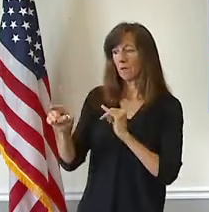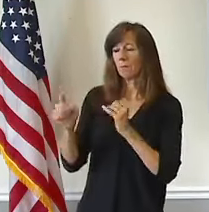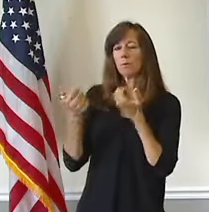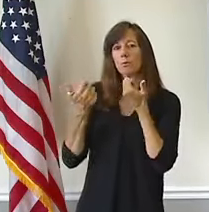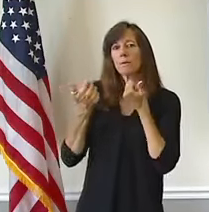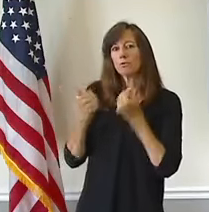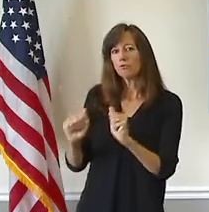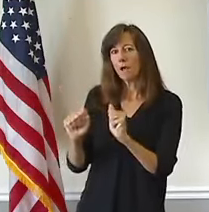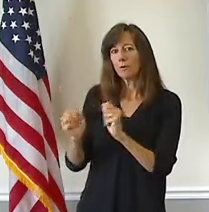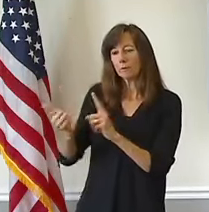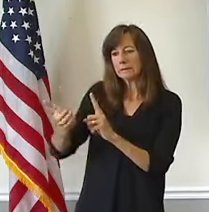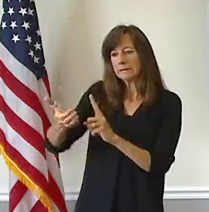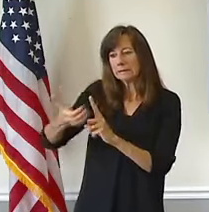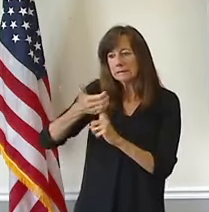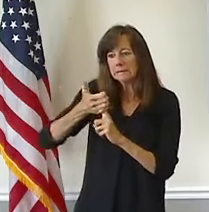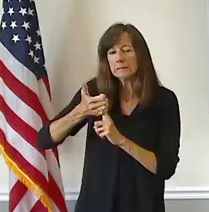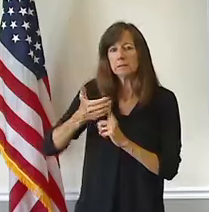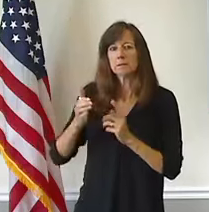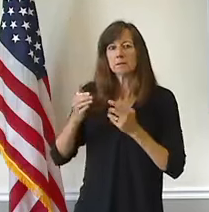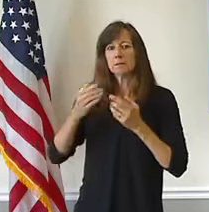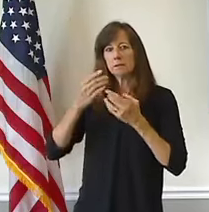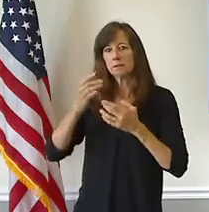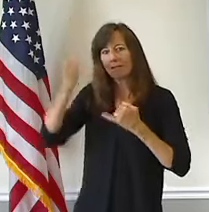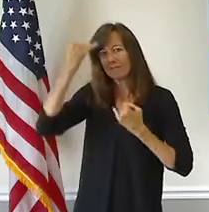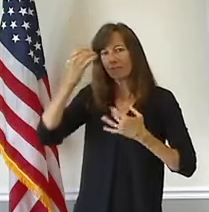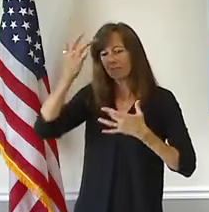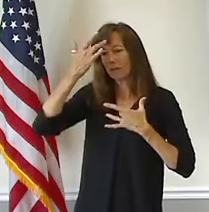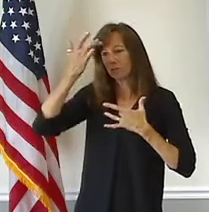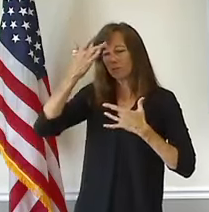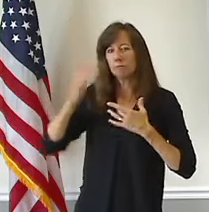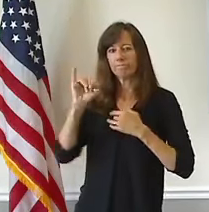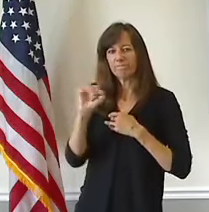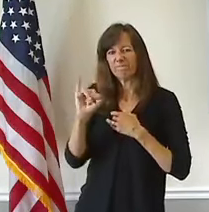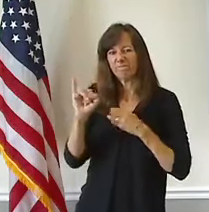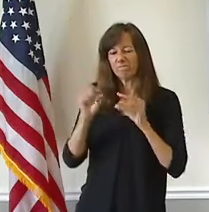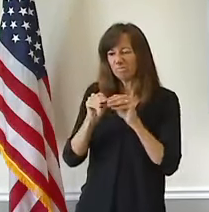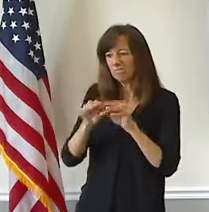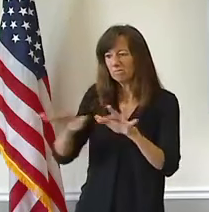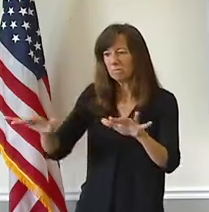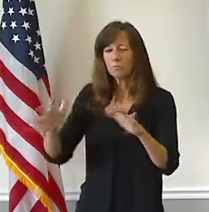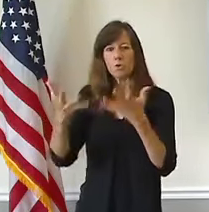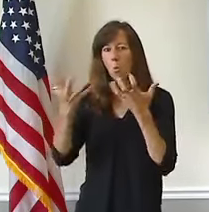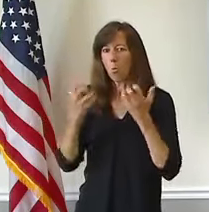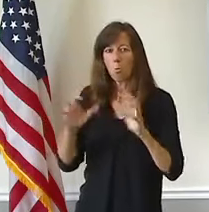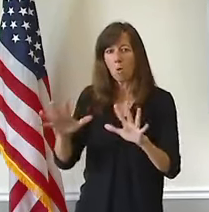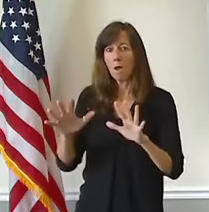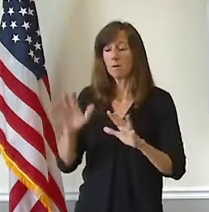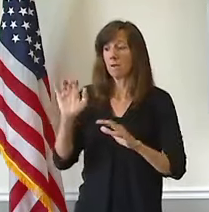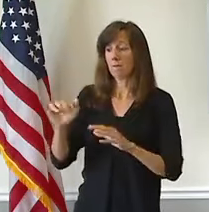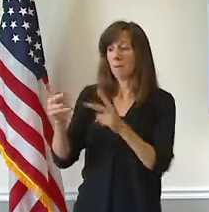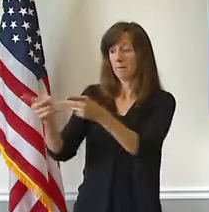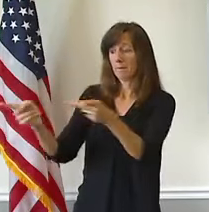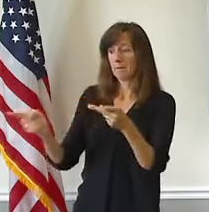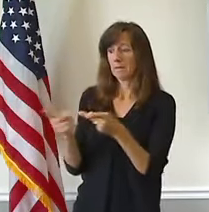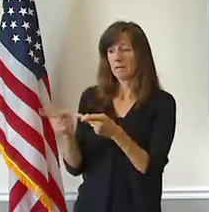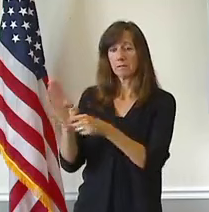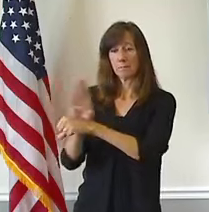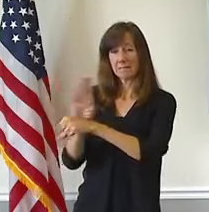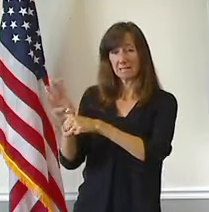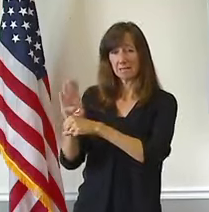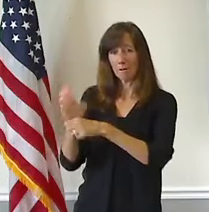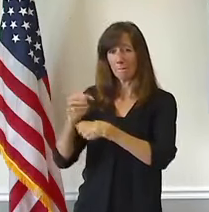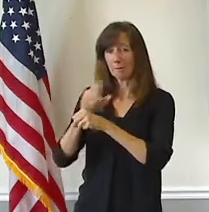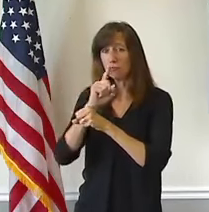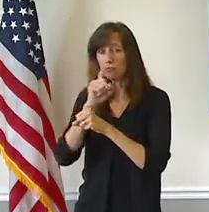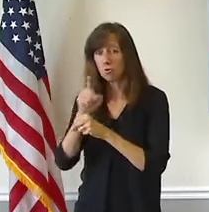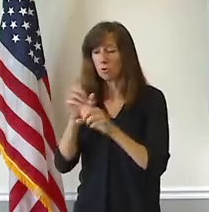that infection at that facility to make sure that the facility is doing all the mitigations that they are supposed to be doing when